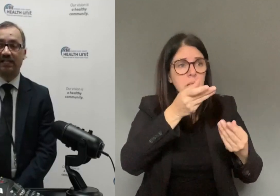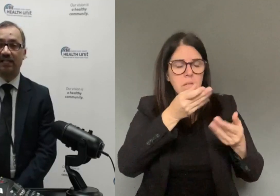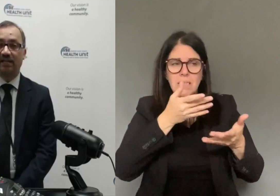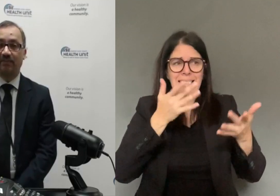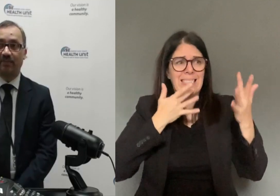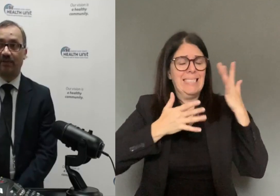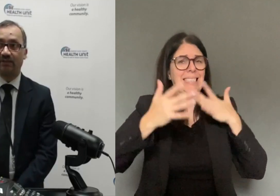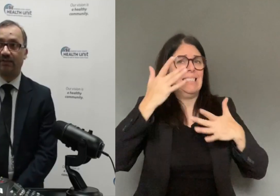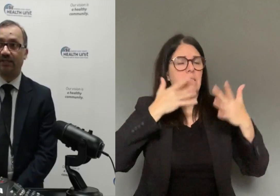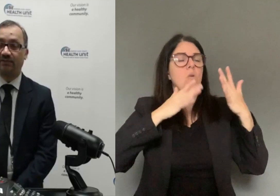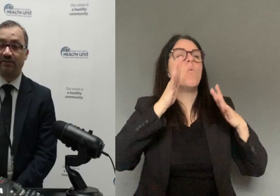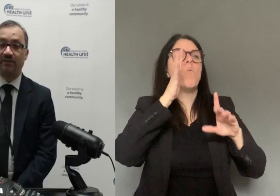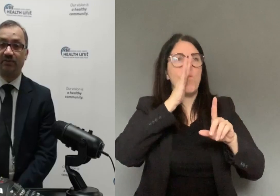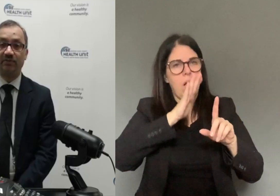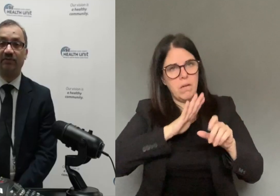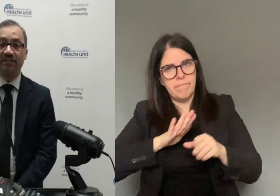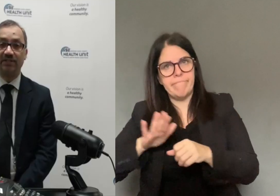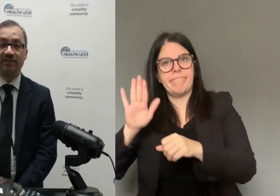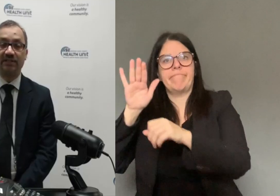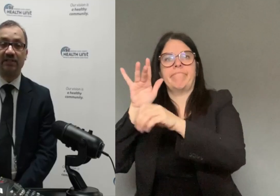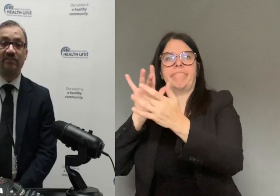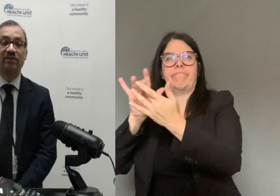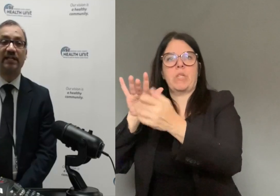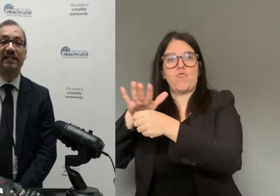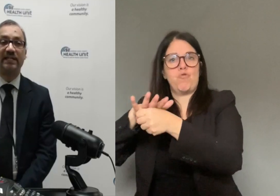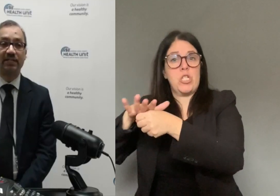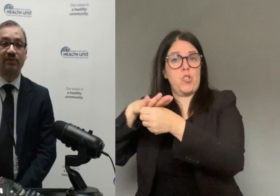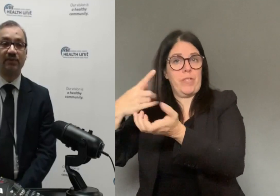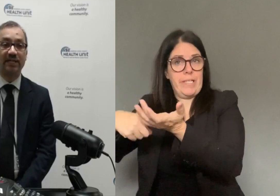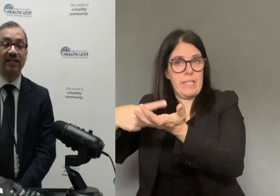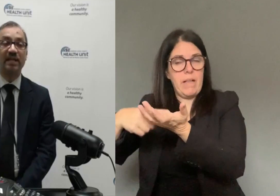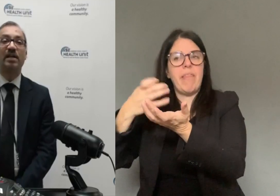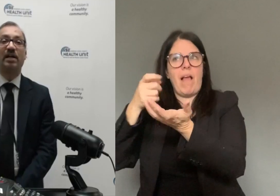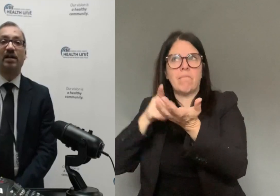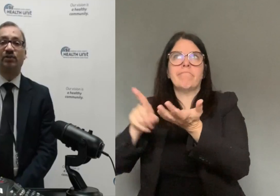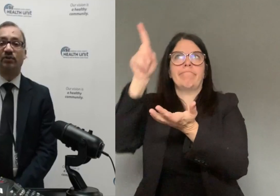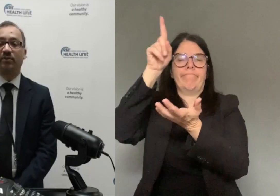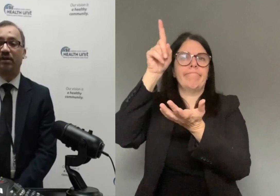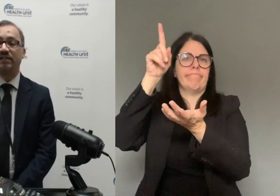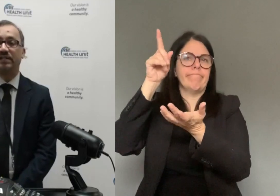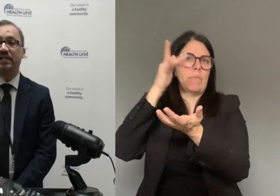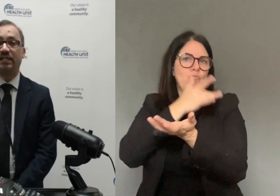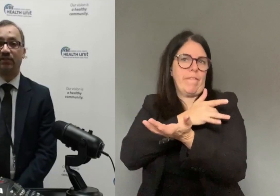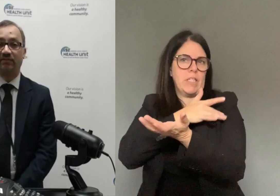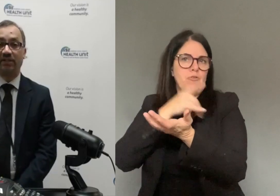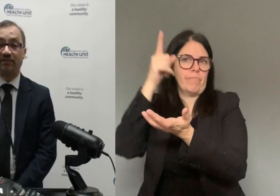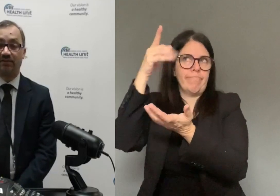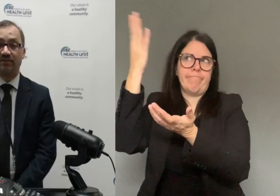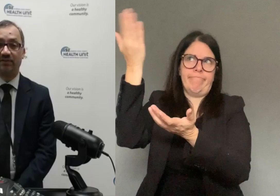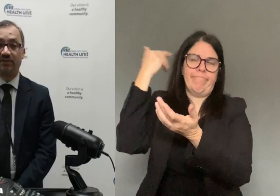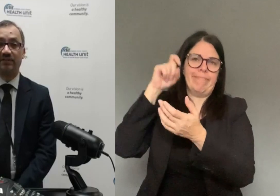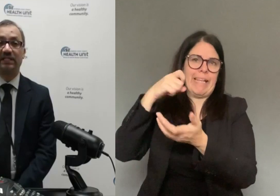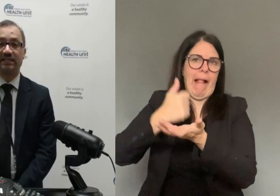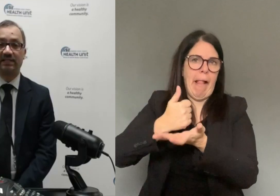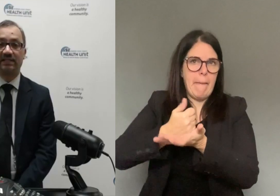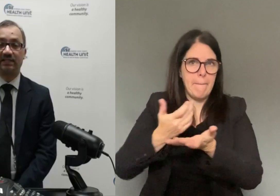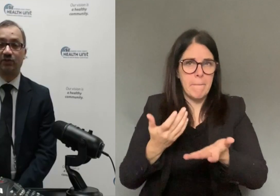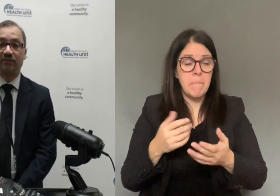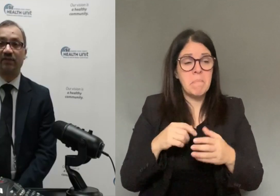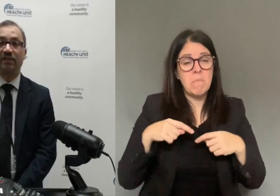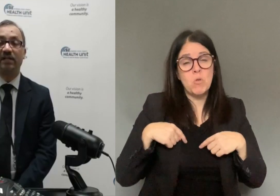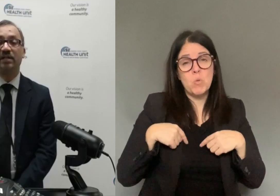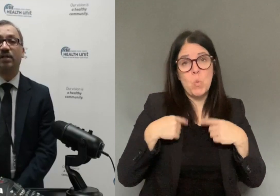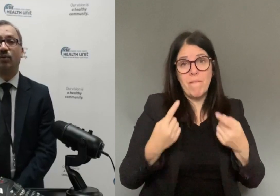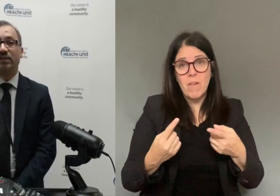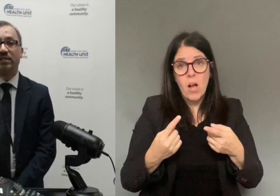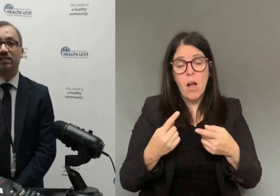escalate it up all the way to the regional table, and then through the province, and to seek assistance. So